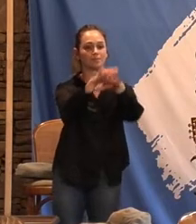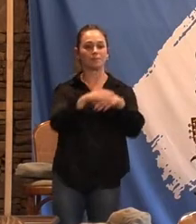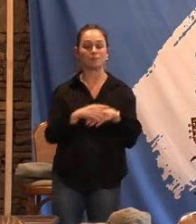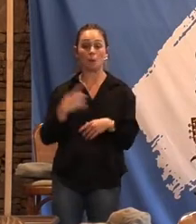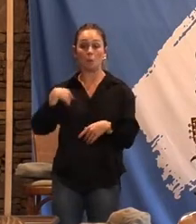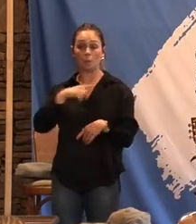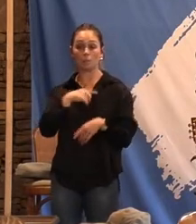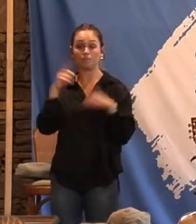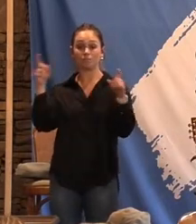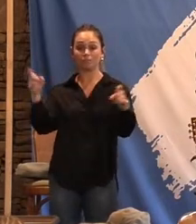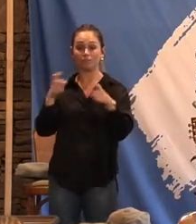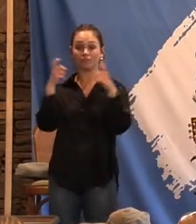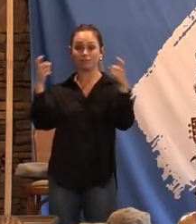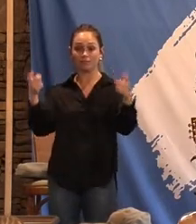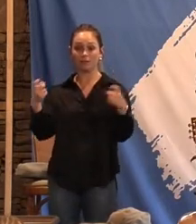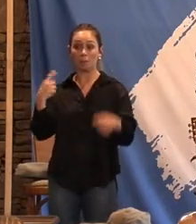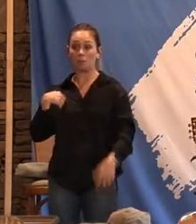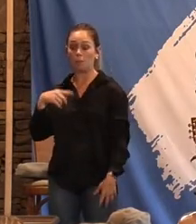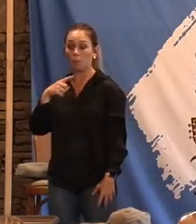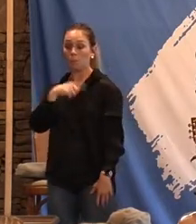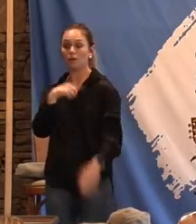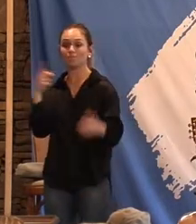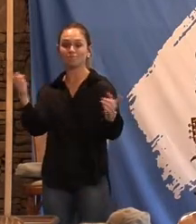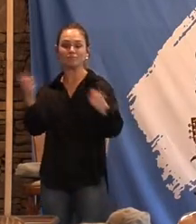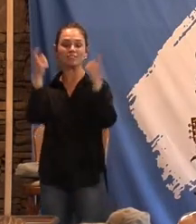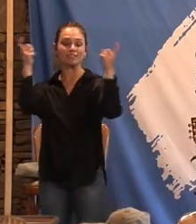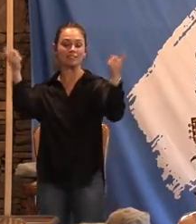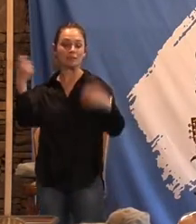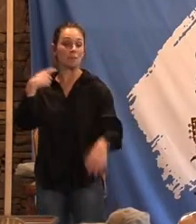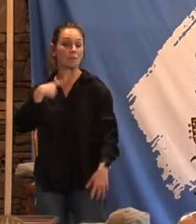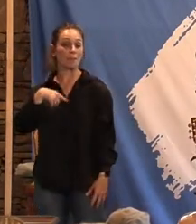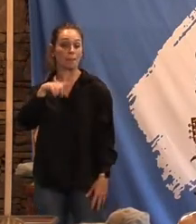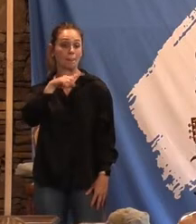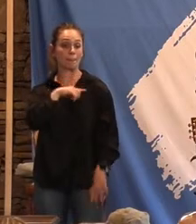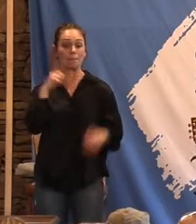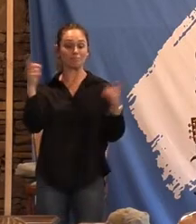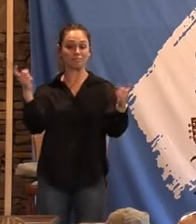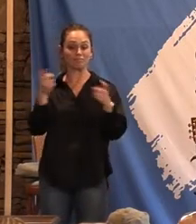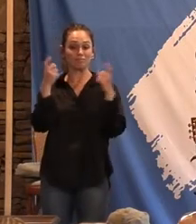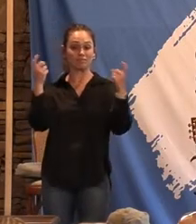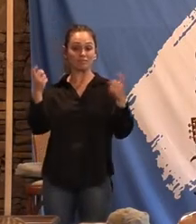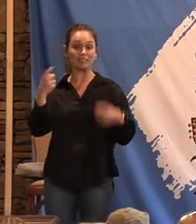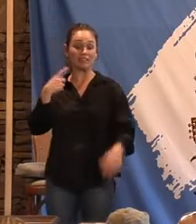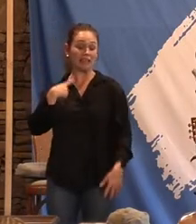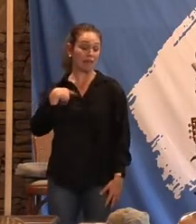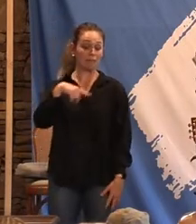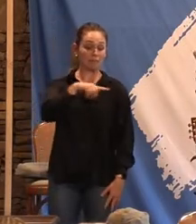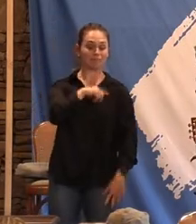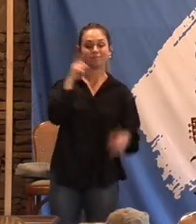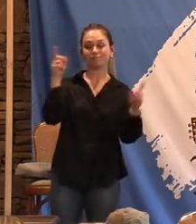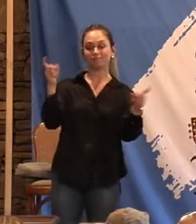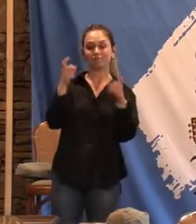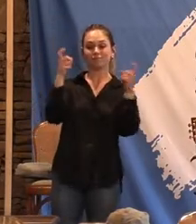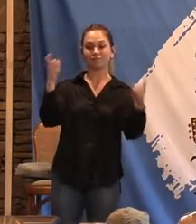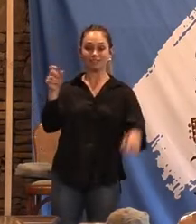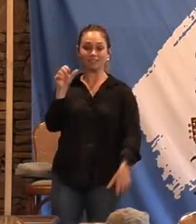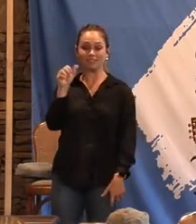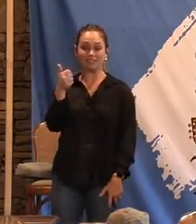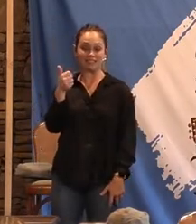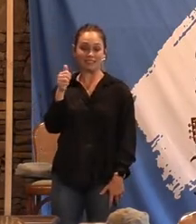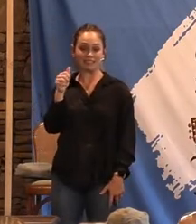We're celebrating, we're celebrating, we're celebrating, we're